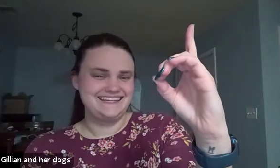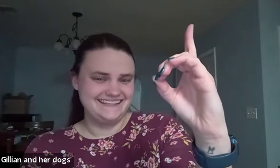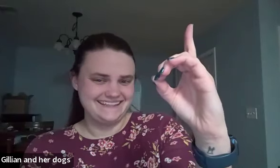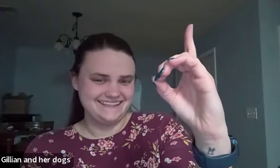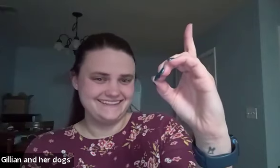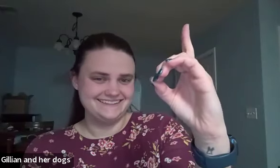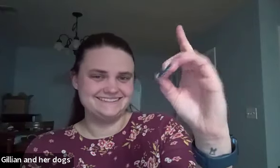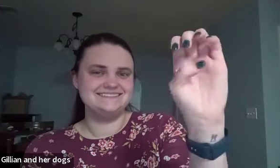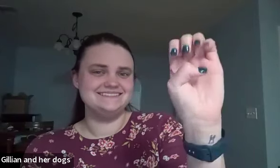E,